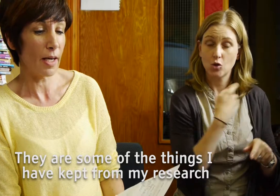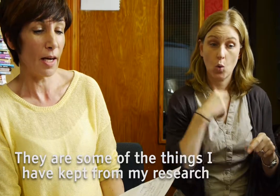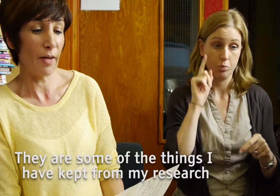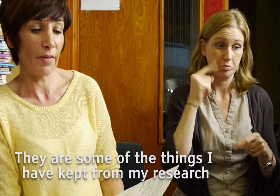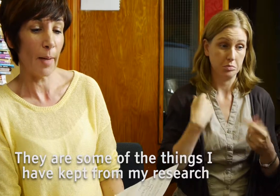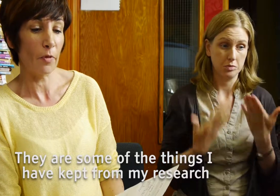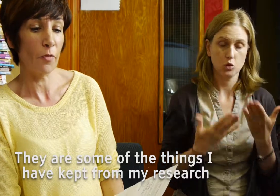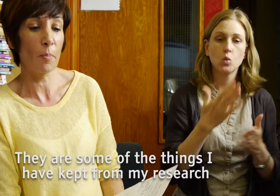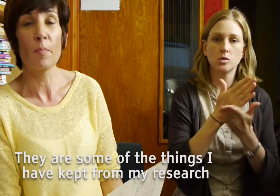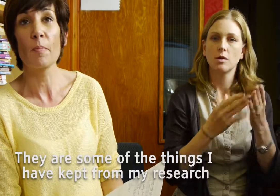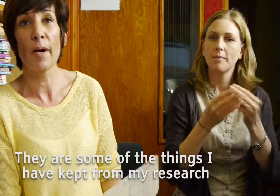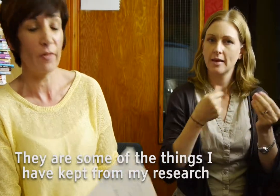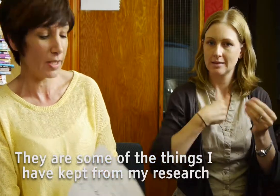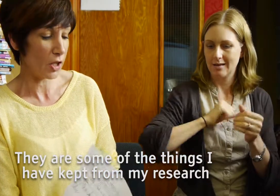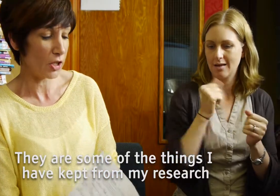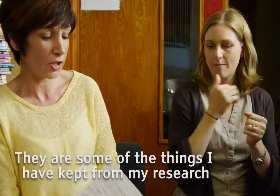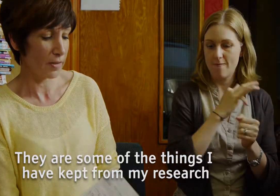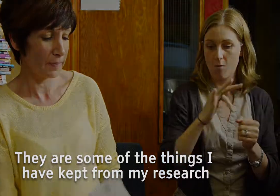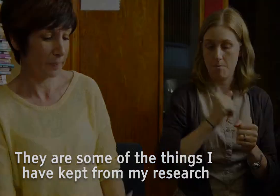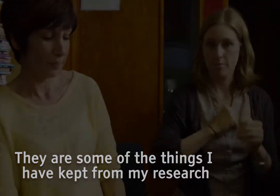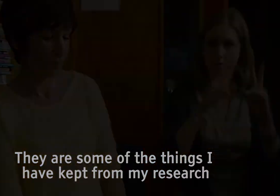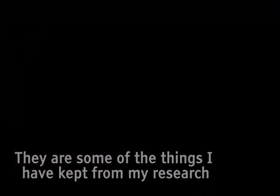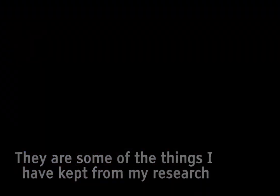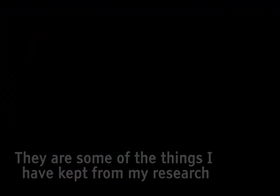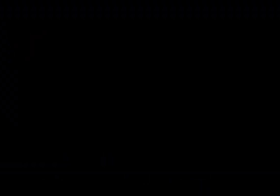I have kept from my research.